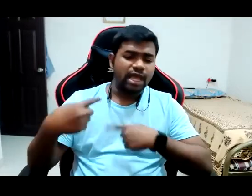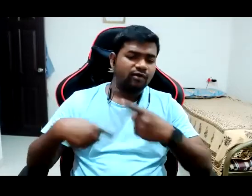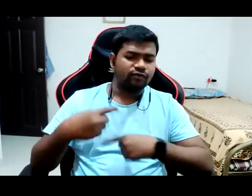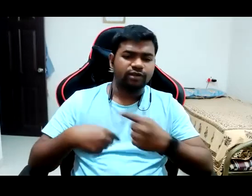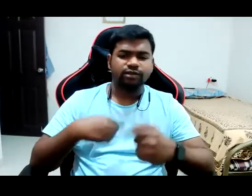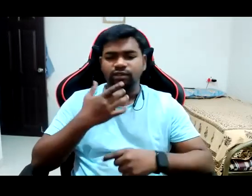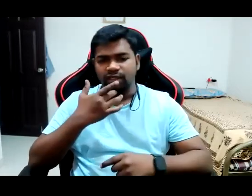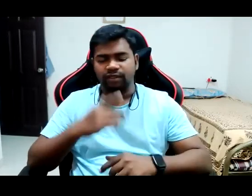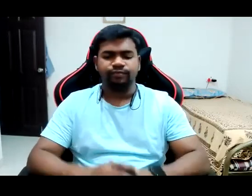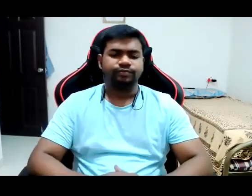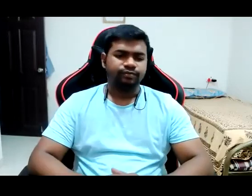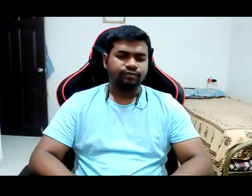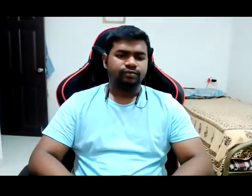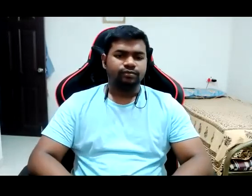essentially.